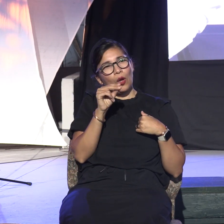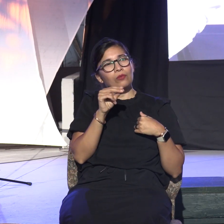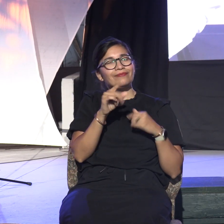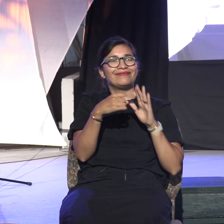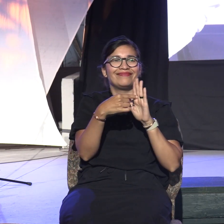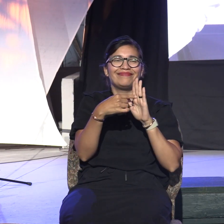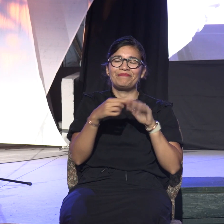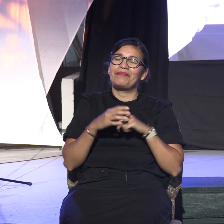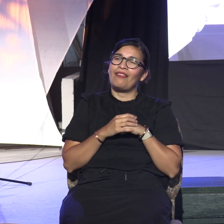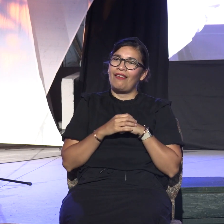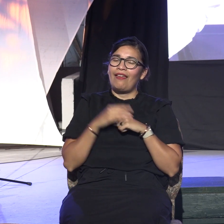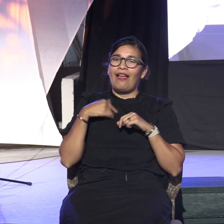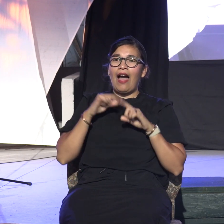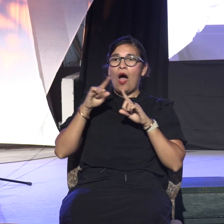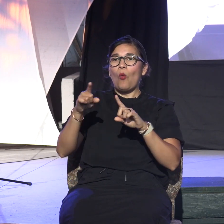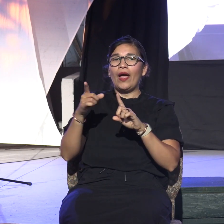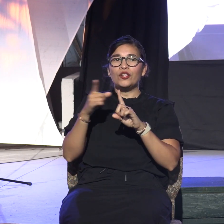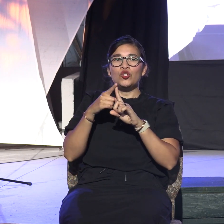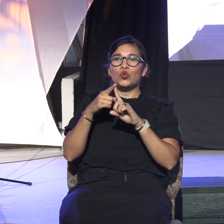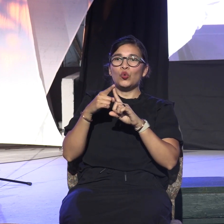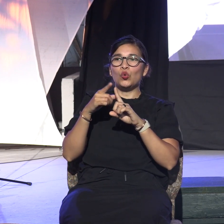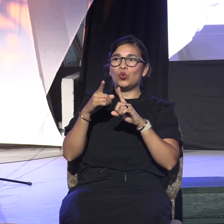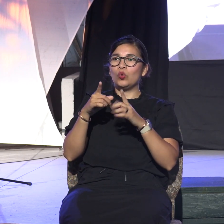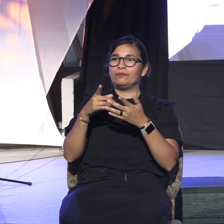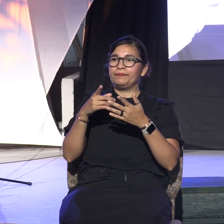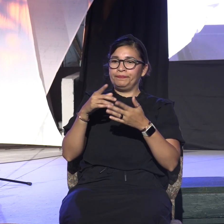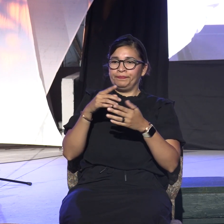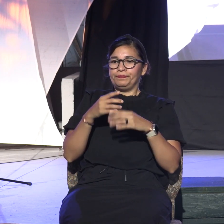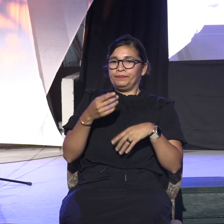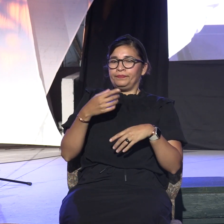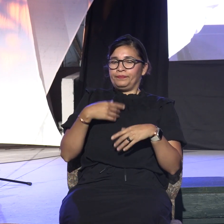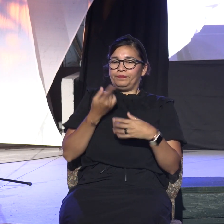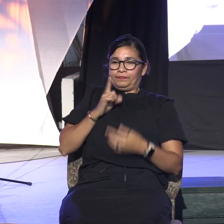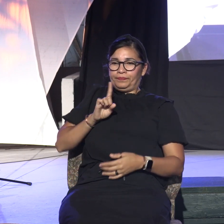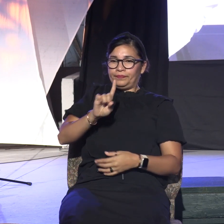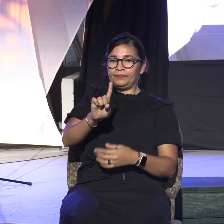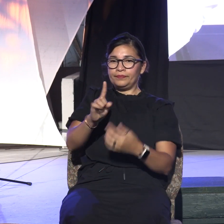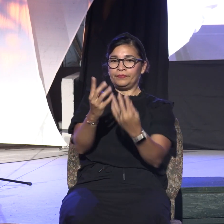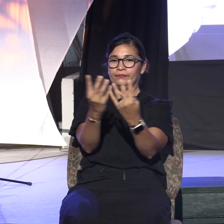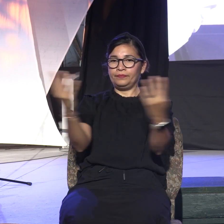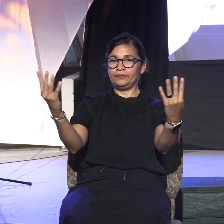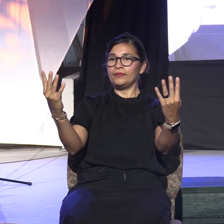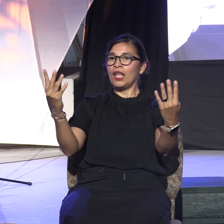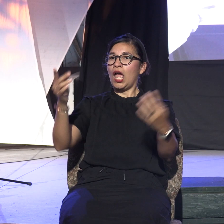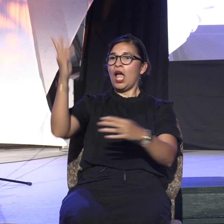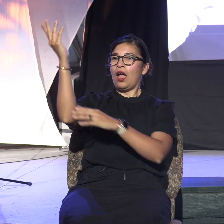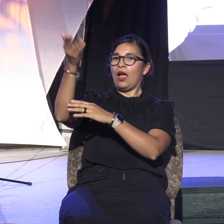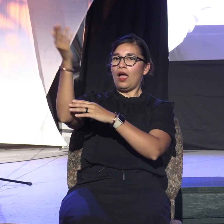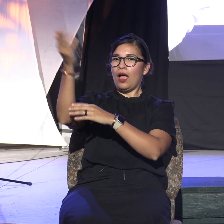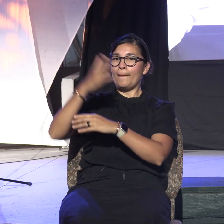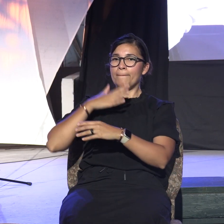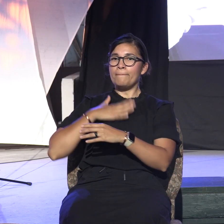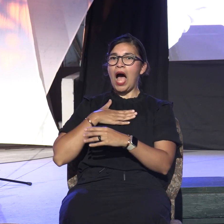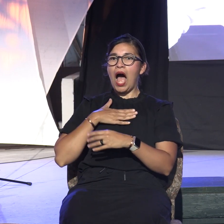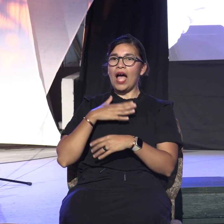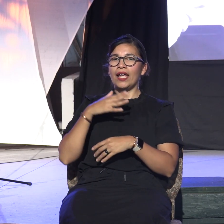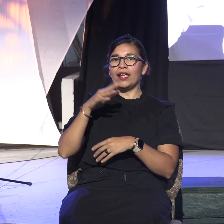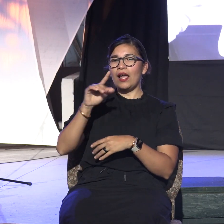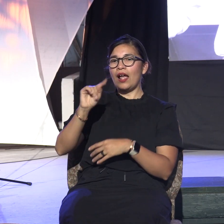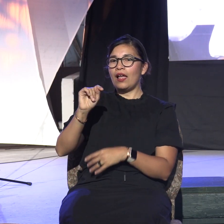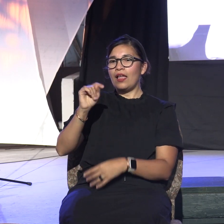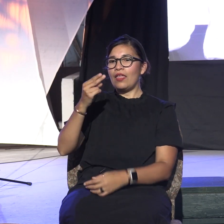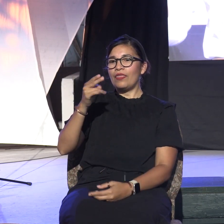Pastor Troy, offered to actually fly from Washington back to Michigan just as a support. Very kind